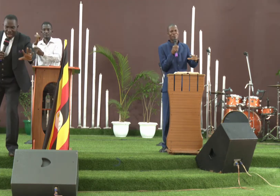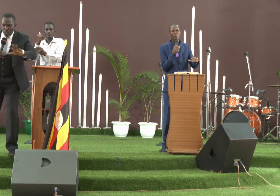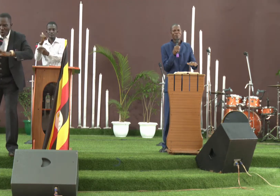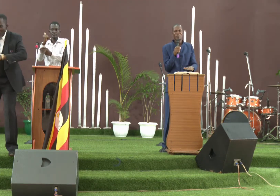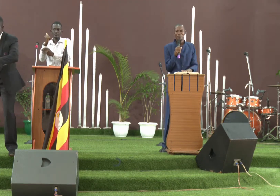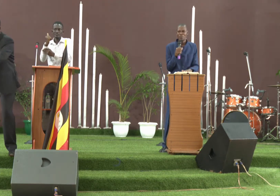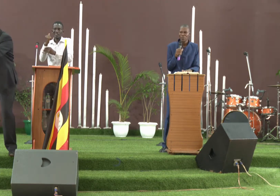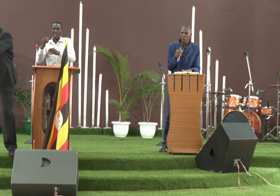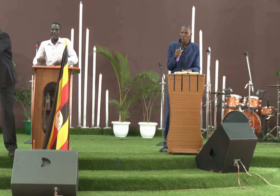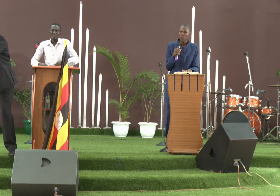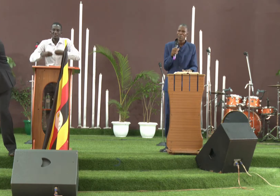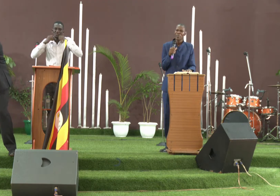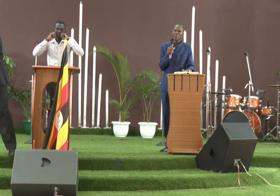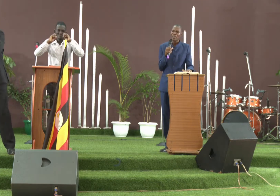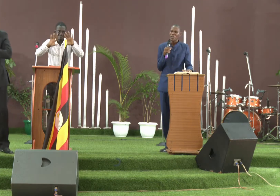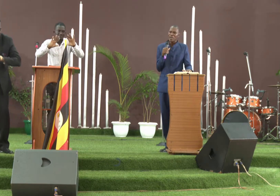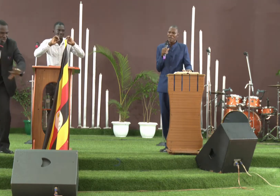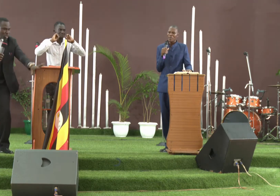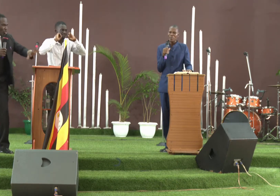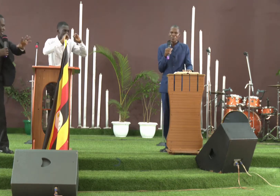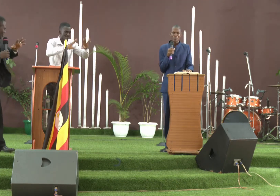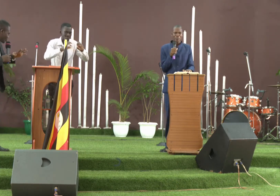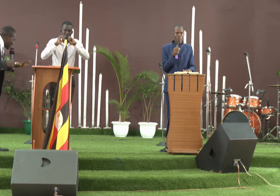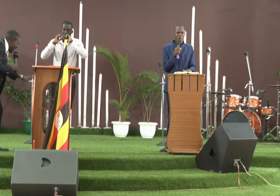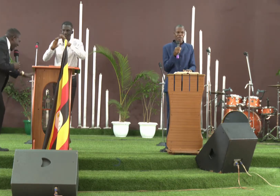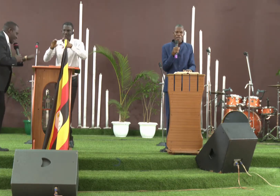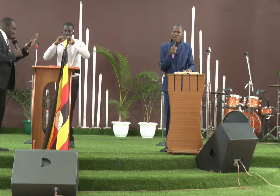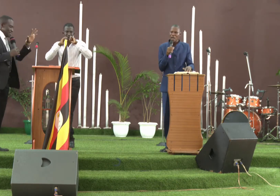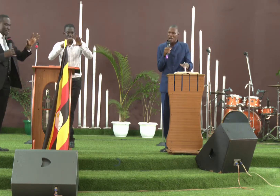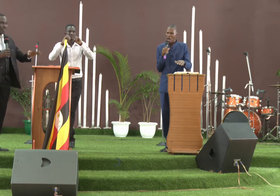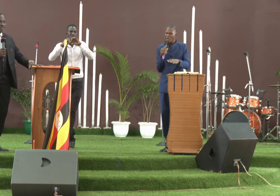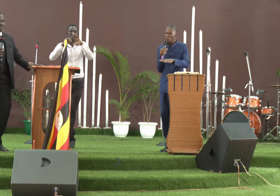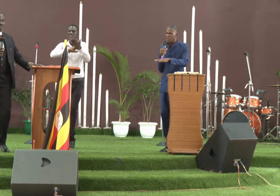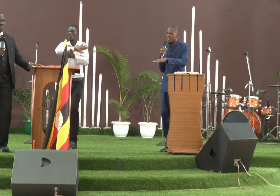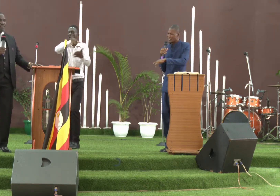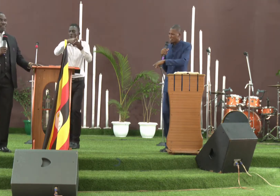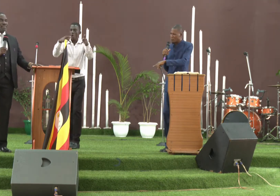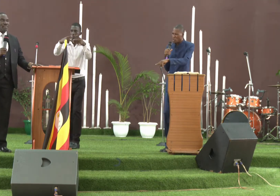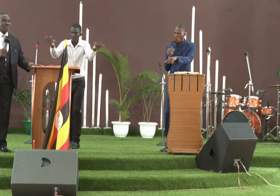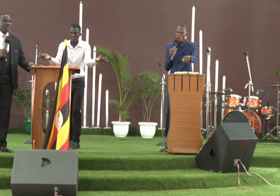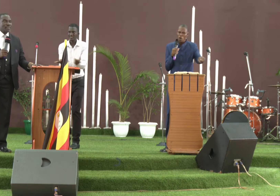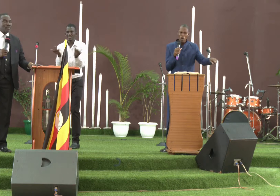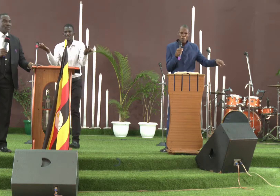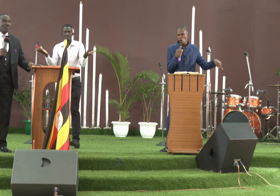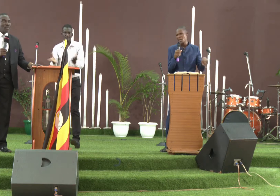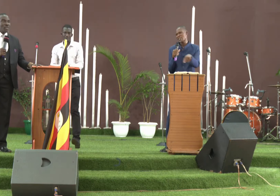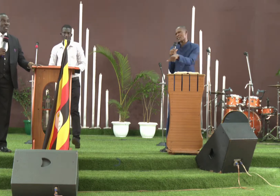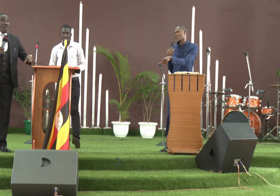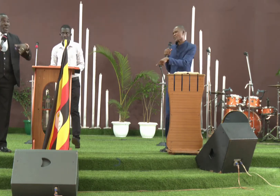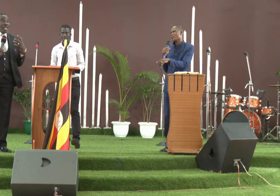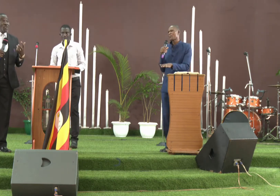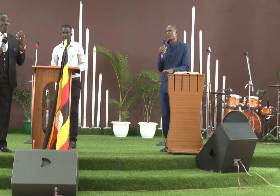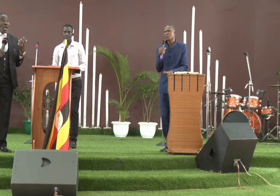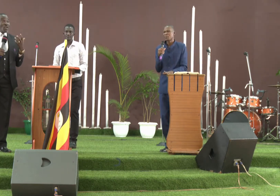Abraham. Namuo mukisa munsonda zonna. And blessed him in all